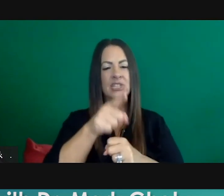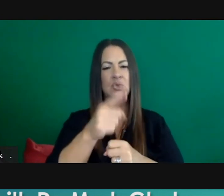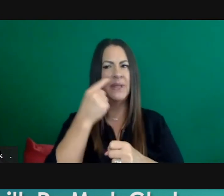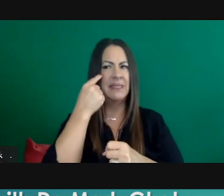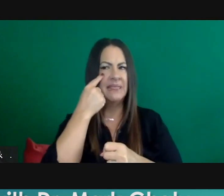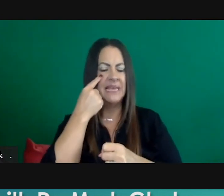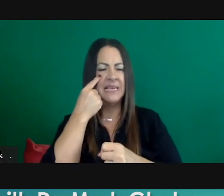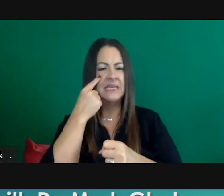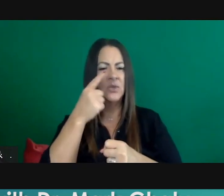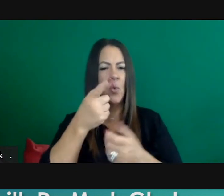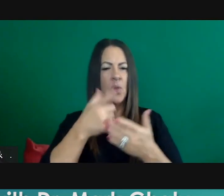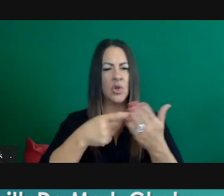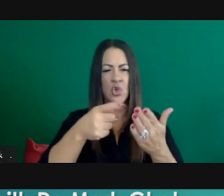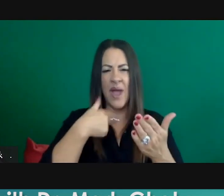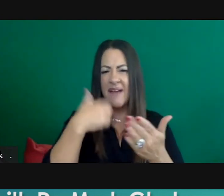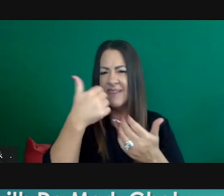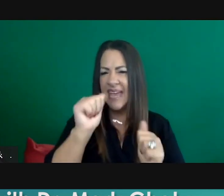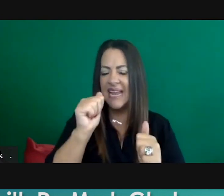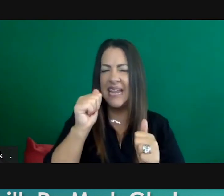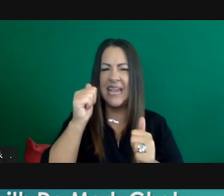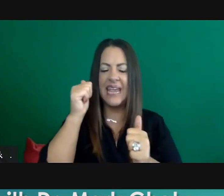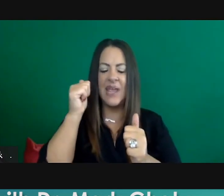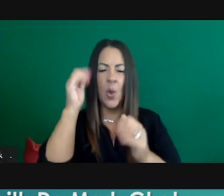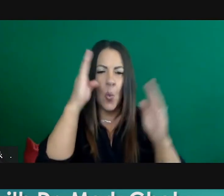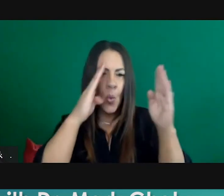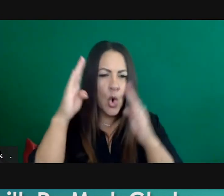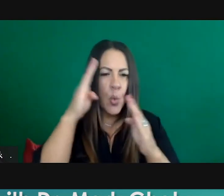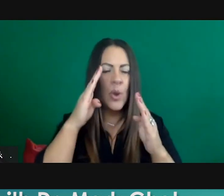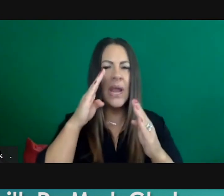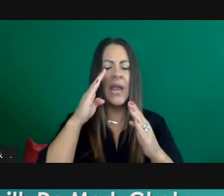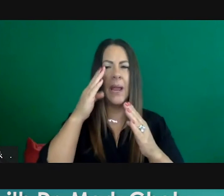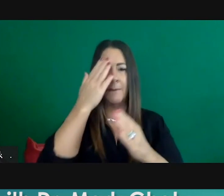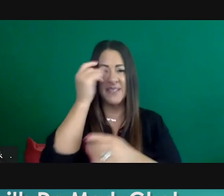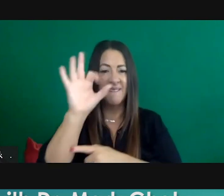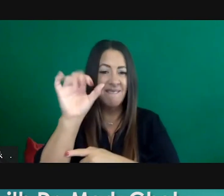keeping you up at night? Is it the possibility of flu season? Is it